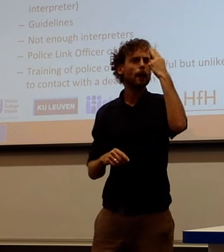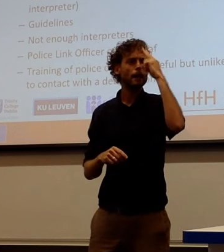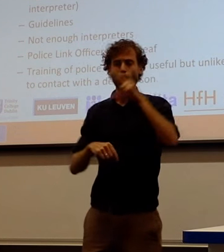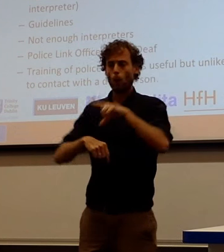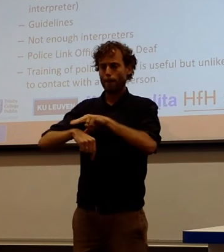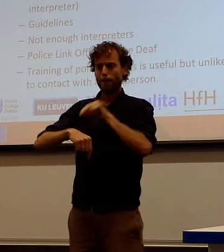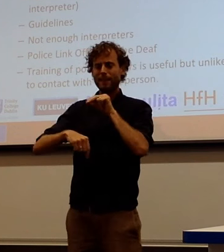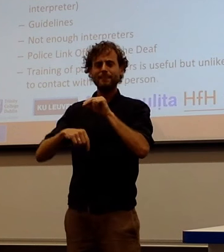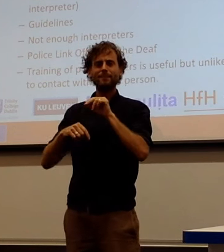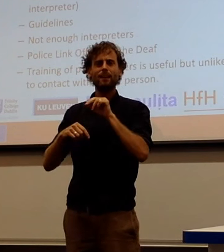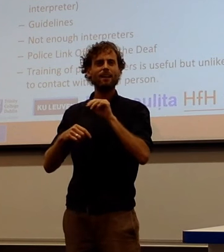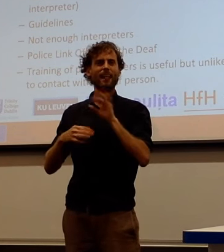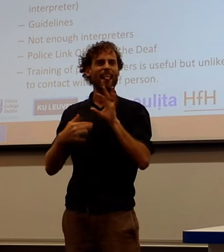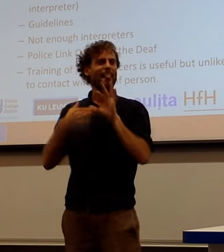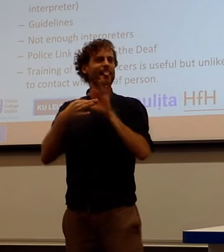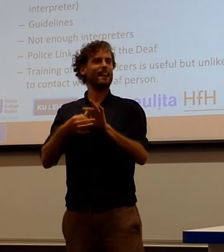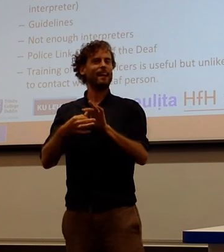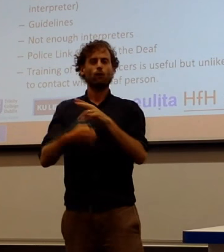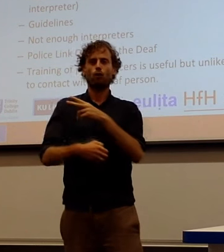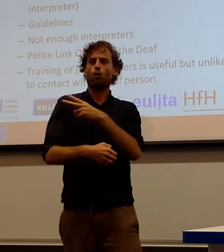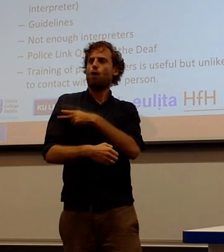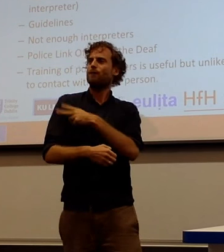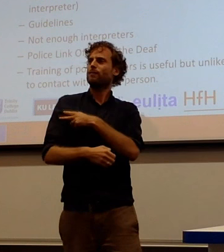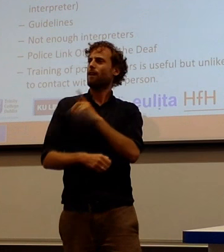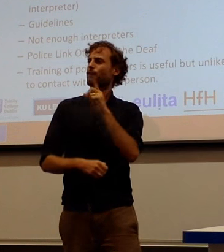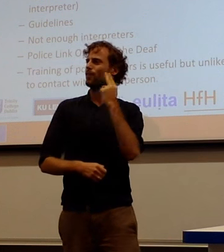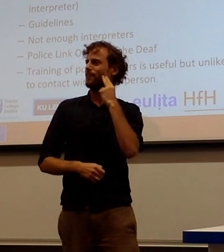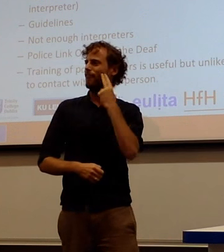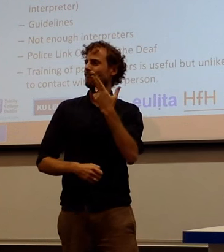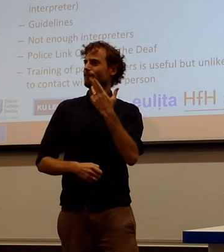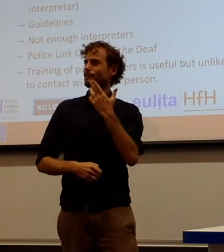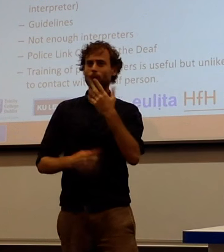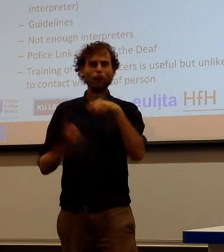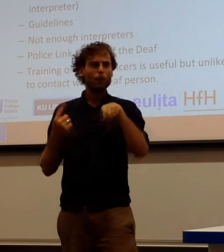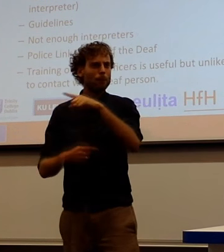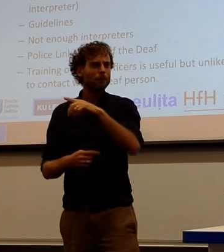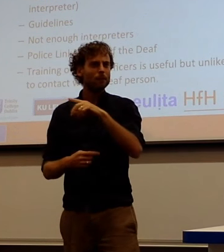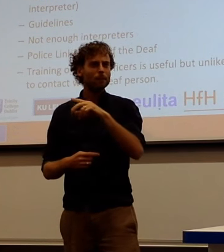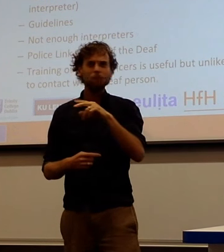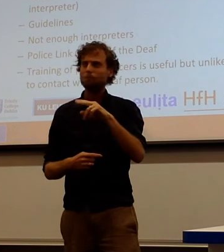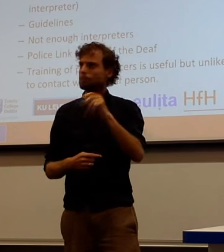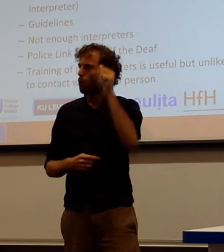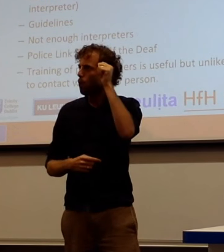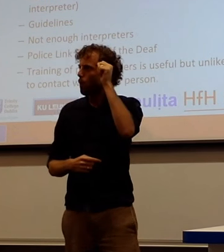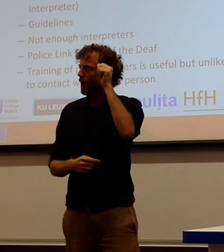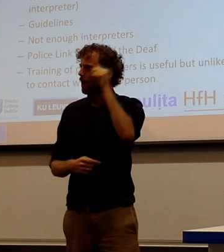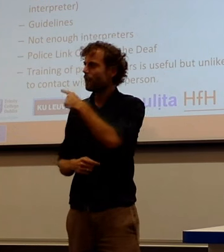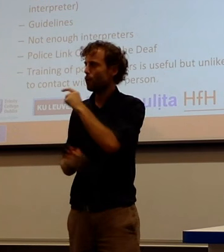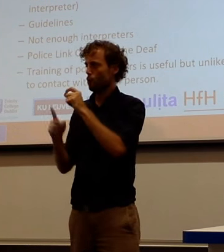you're aware of, it refers to a job title called Police Link Officer for the Deaf.